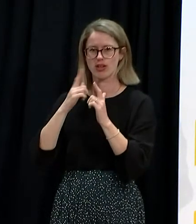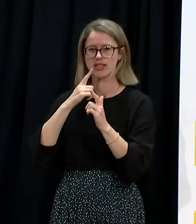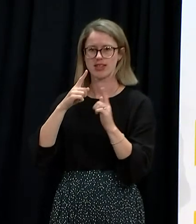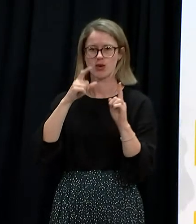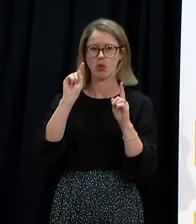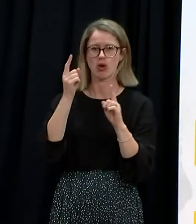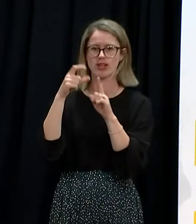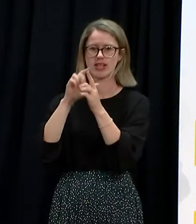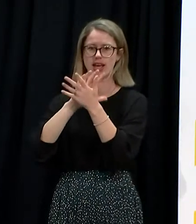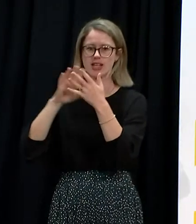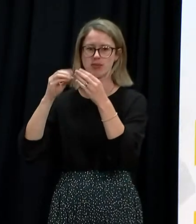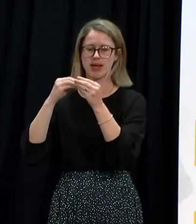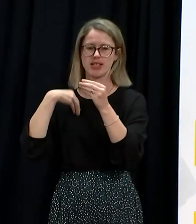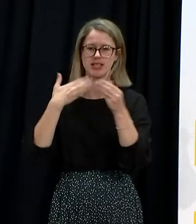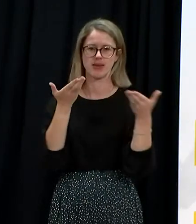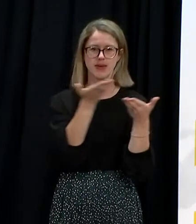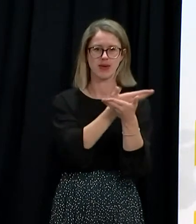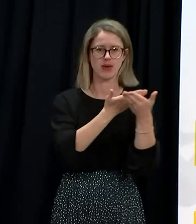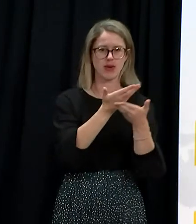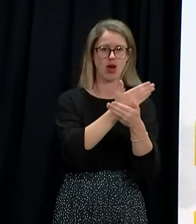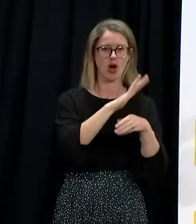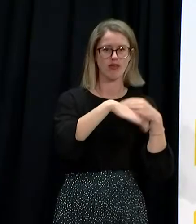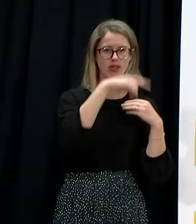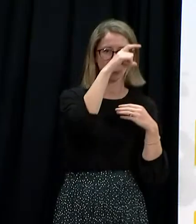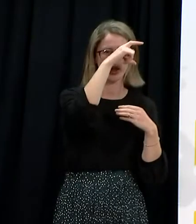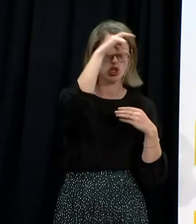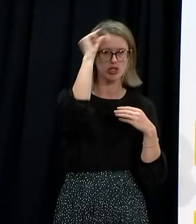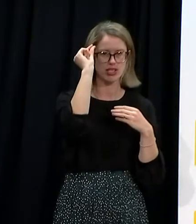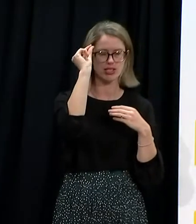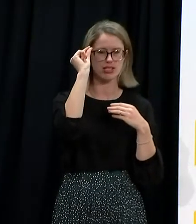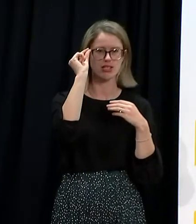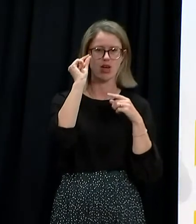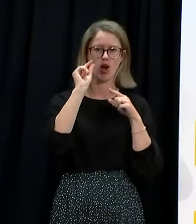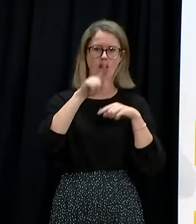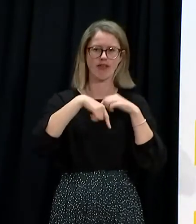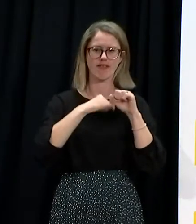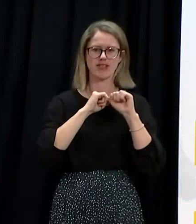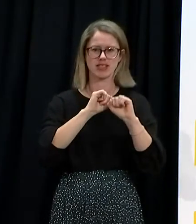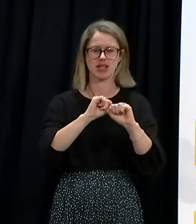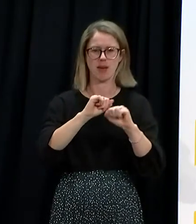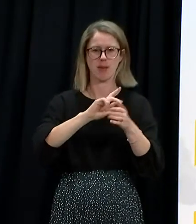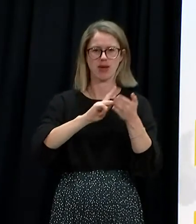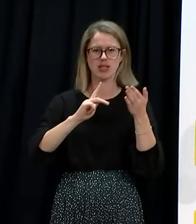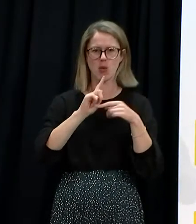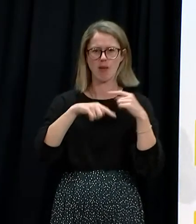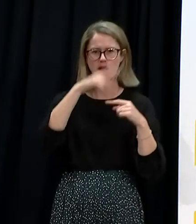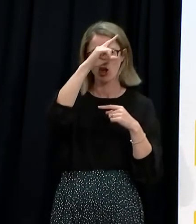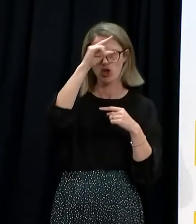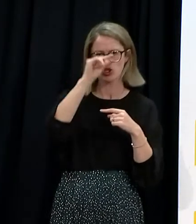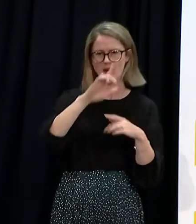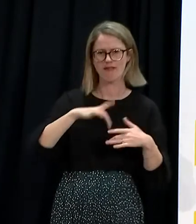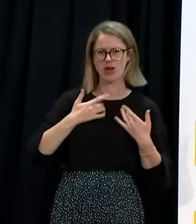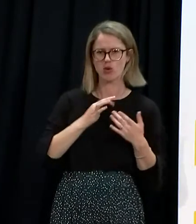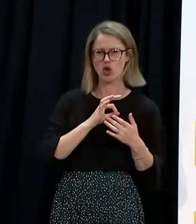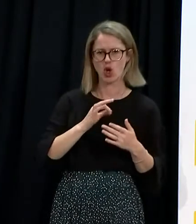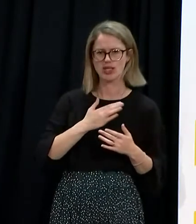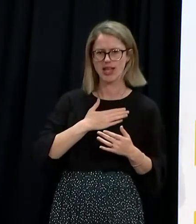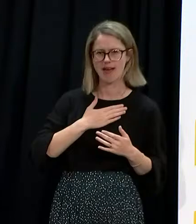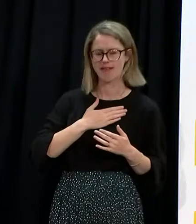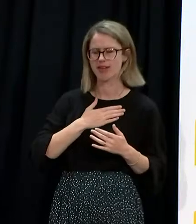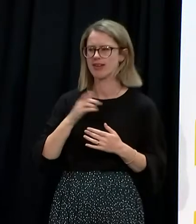Zealand Nurses Organisation over its visitor policy. What's your message to nurses who feel unsafe working in our So my understanding is that is